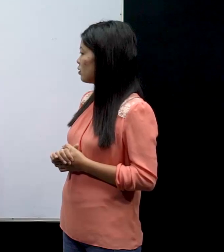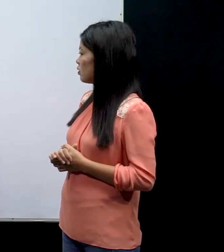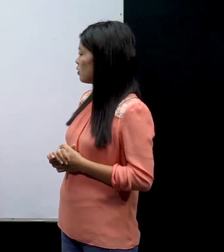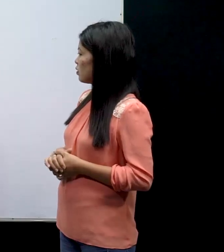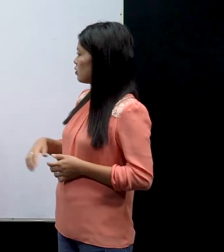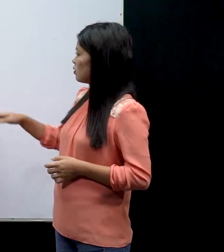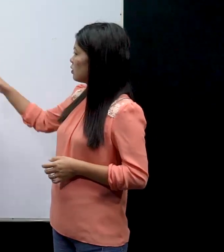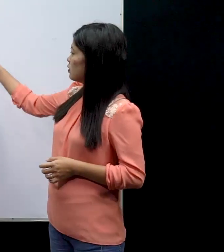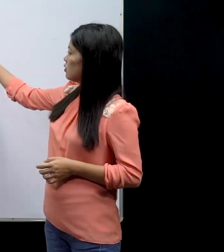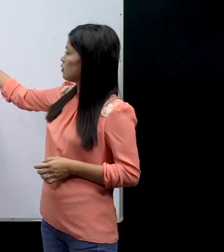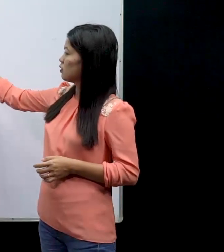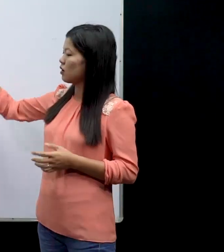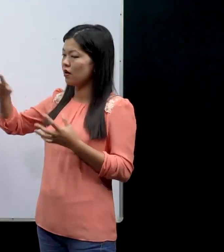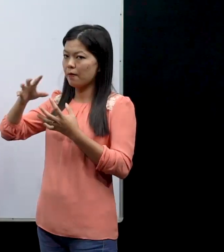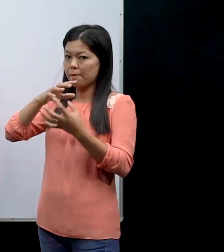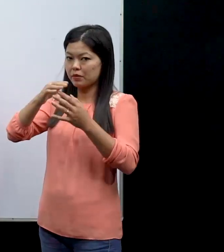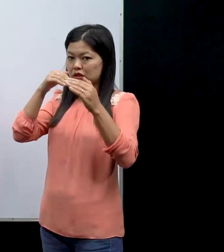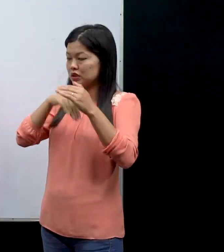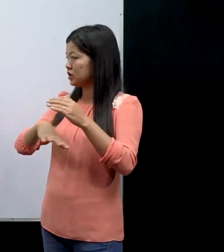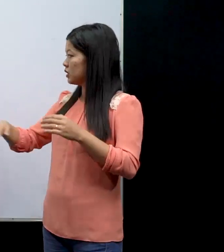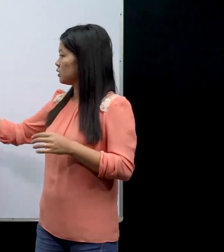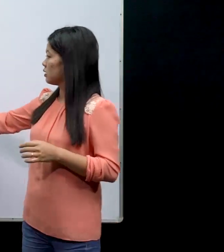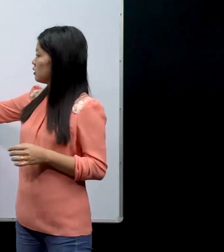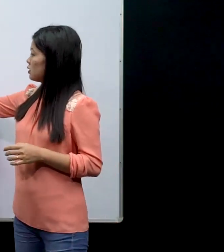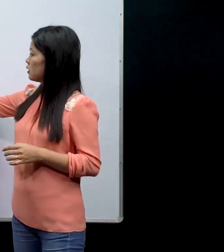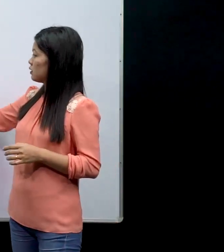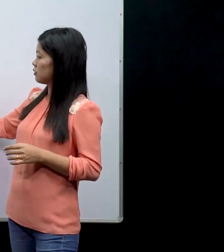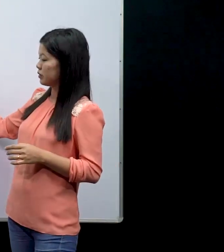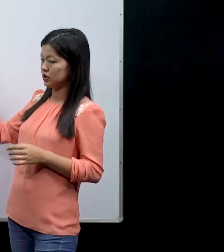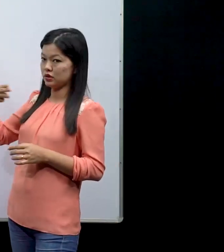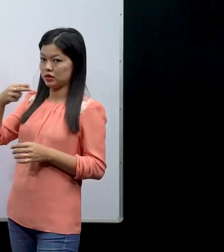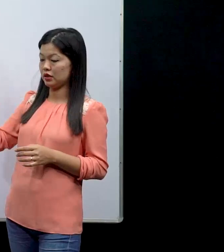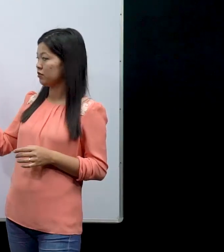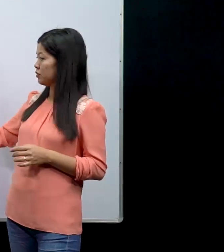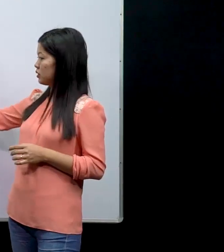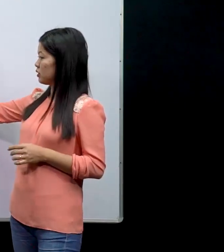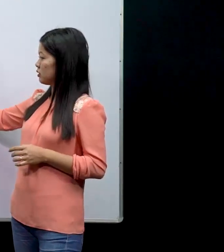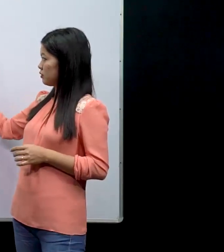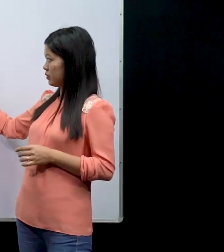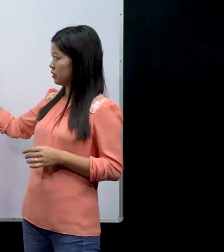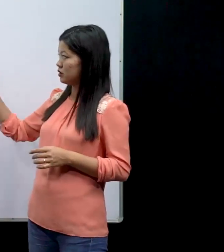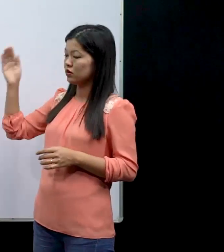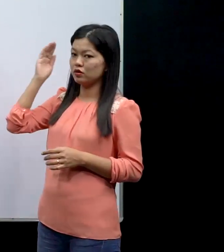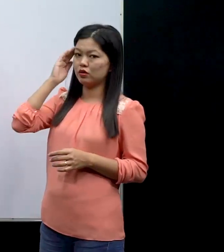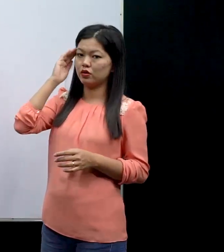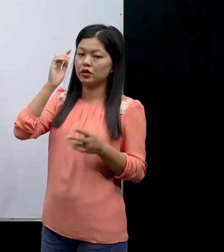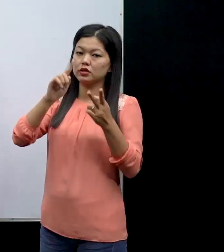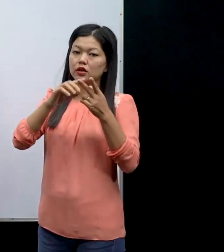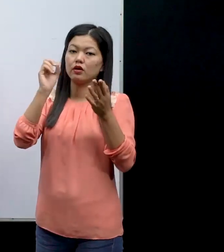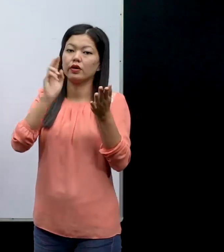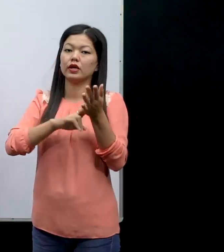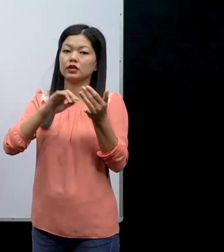Okay, and this charged species is known as ions. Clear? This charged species is known as